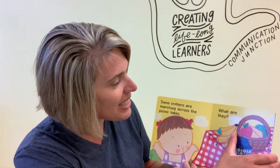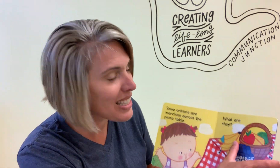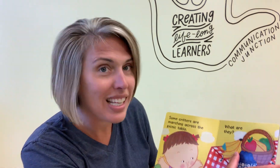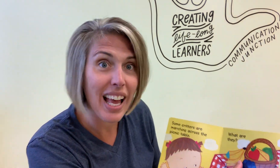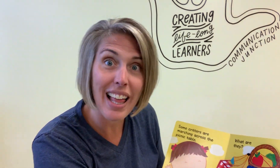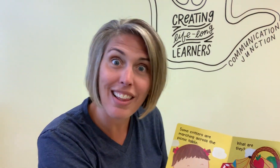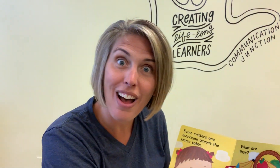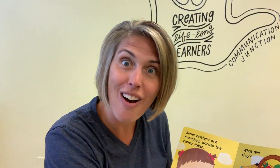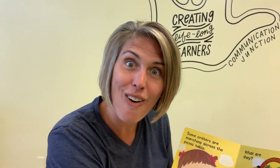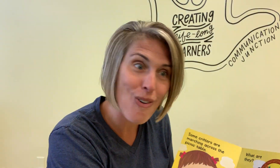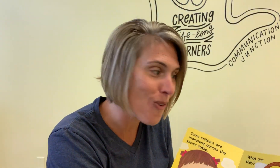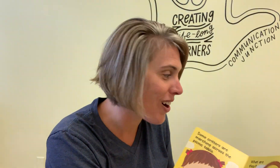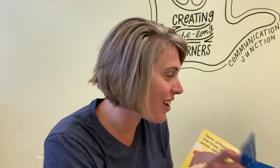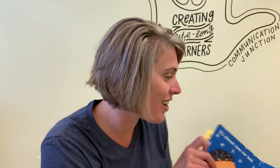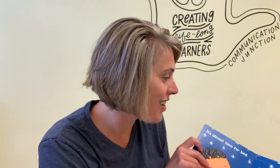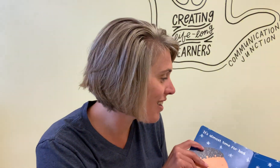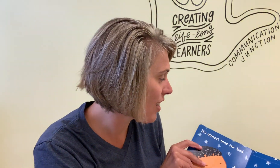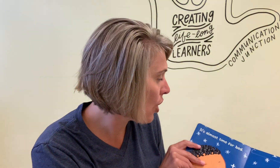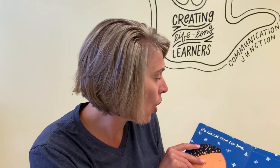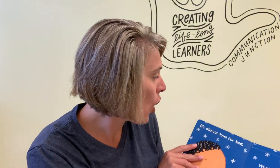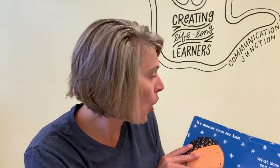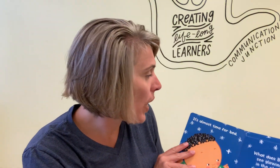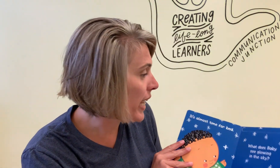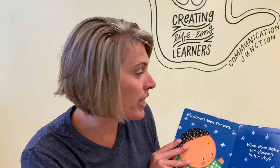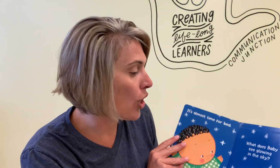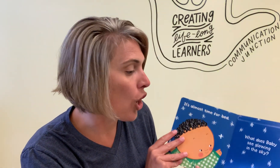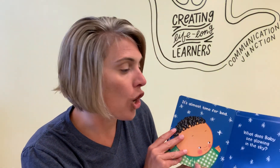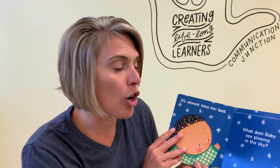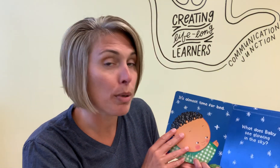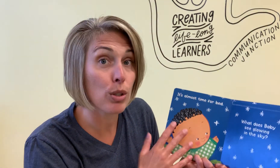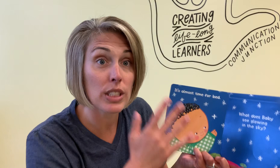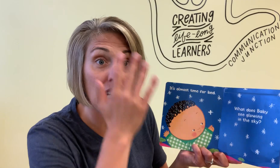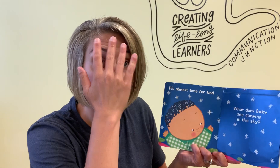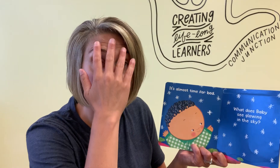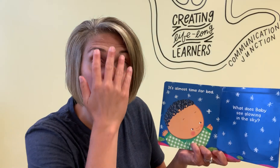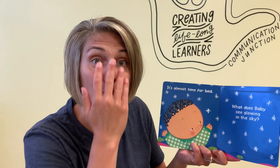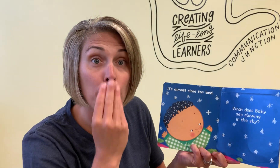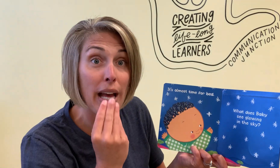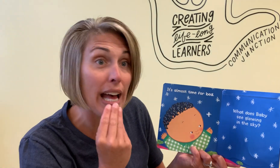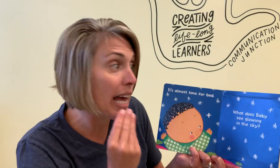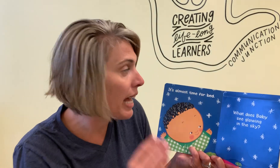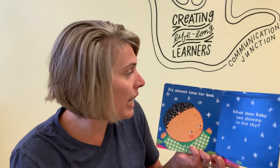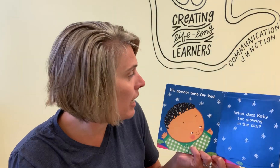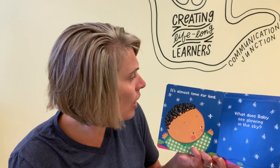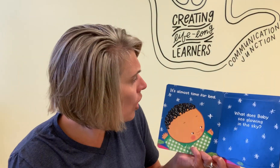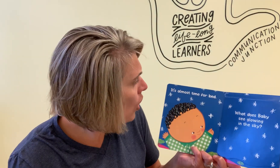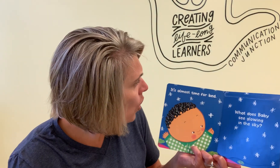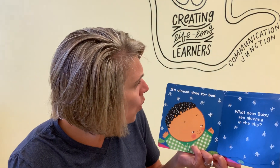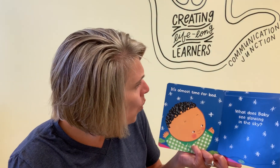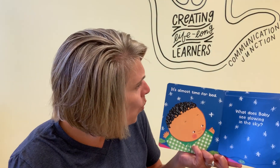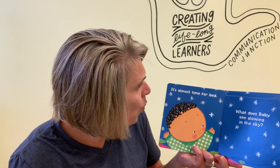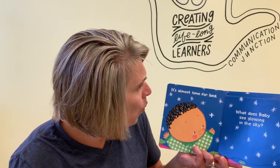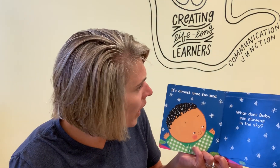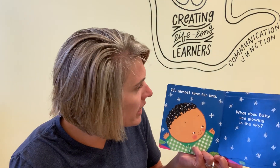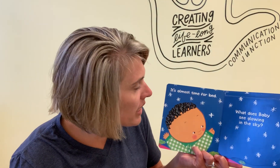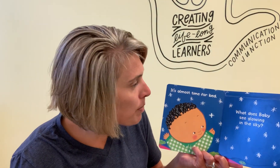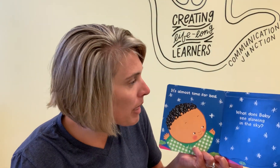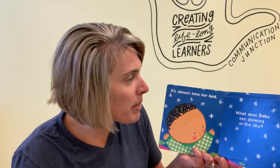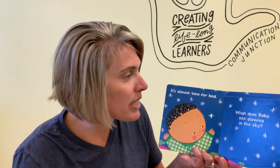ants. Hello. It's almost time for bed. What does baby